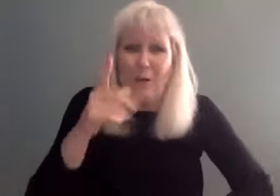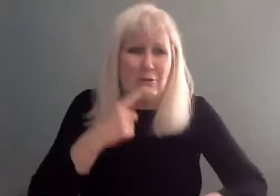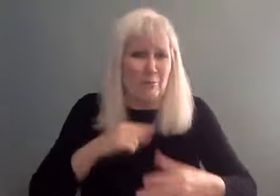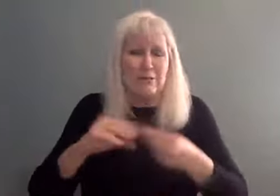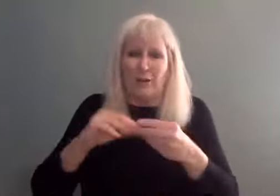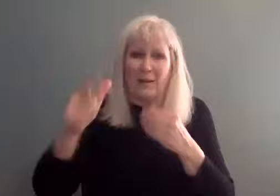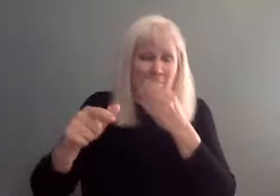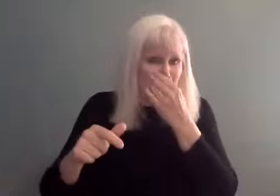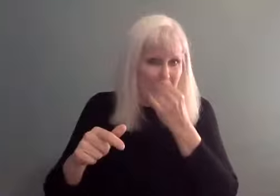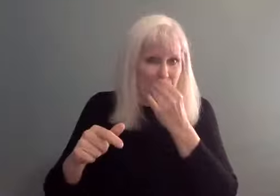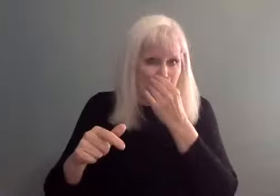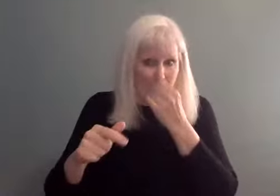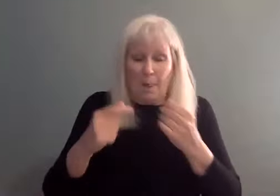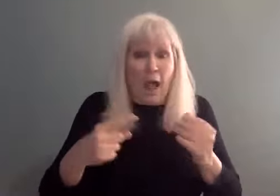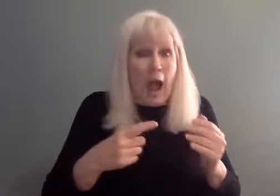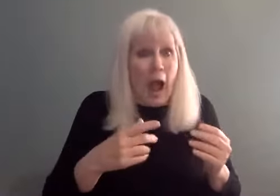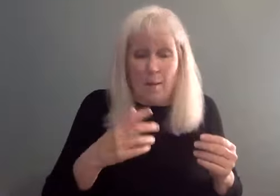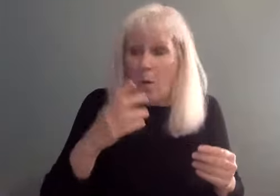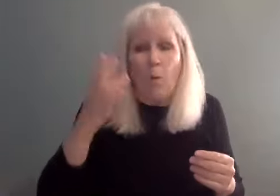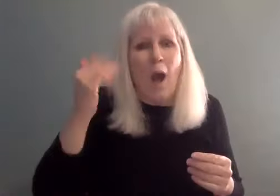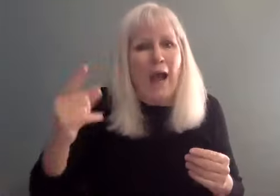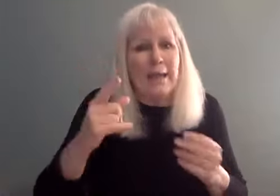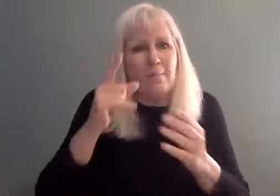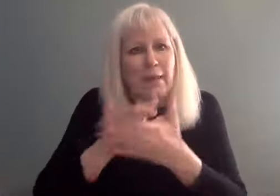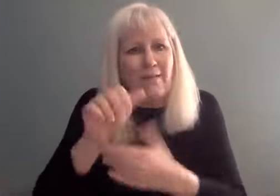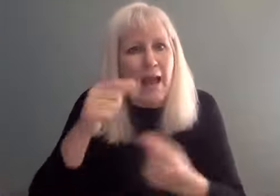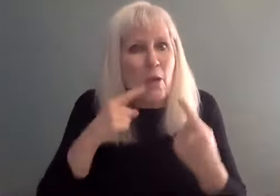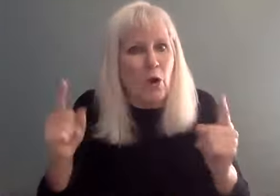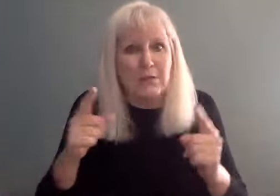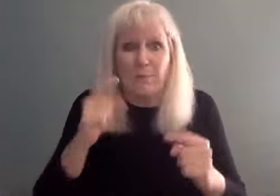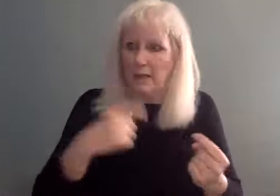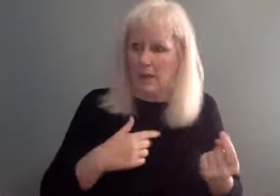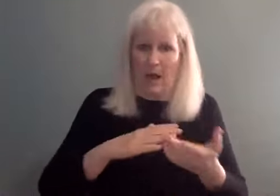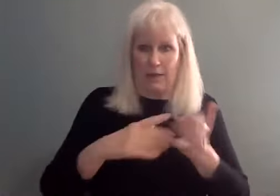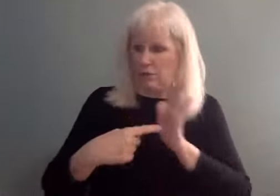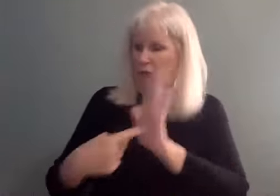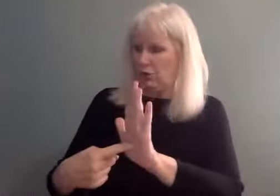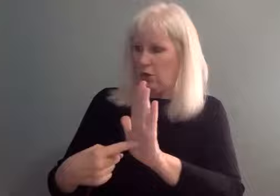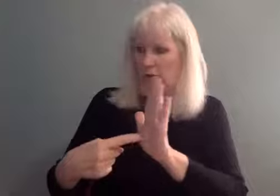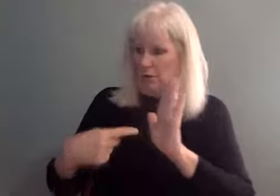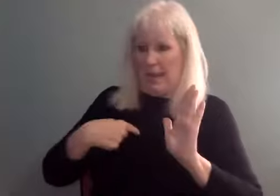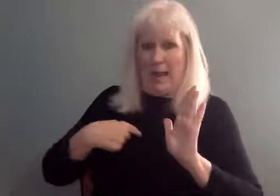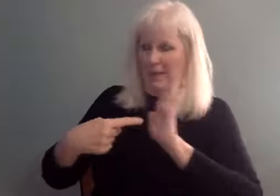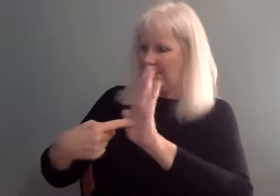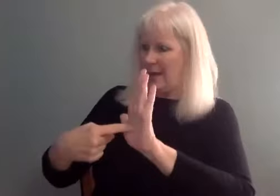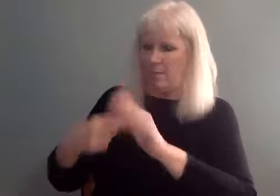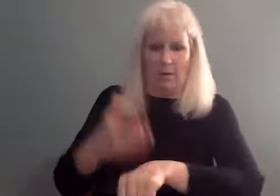example and coming home and making those amends to my family, would they have even listened to me? No, not at all. They respected Alcoholics